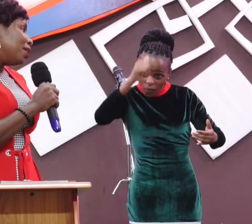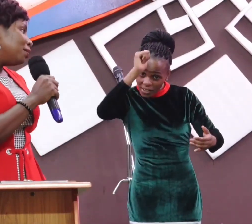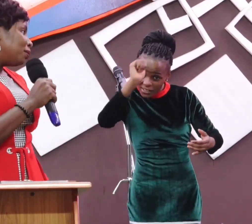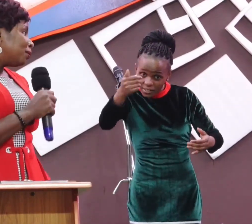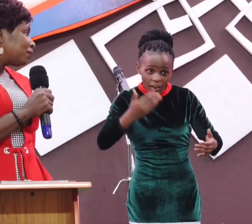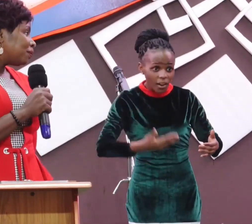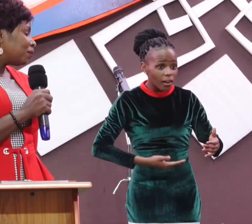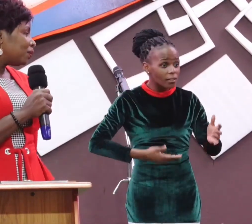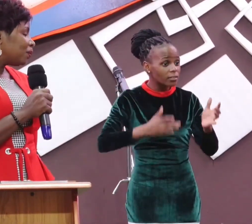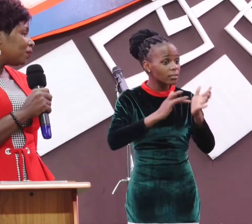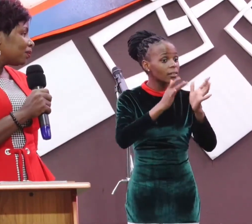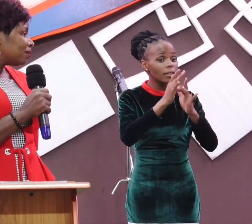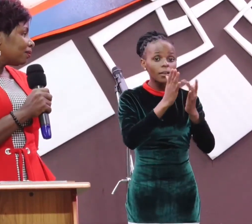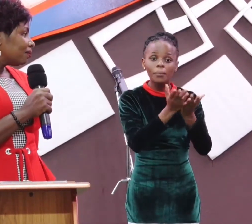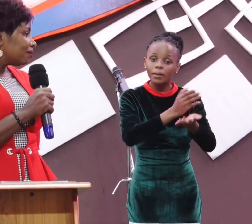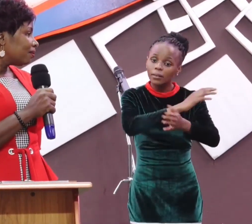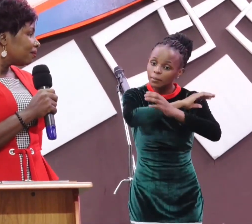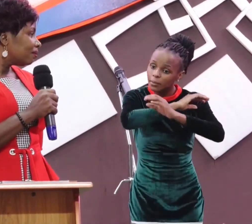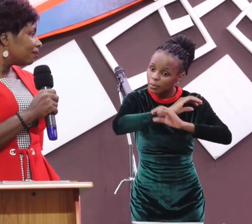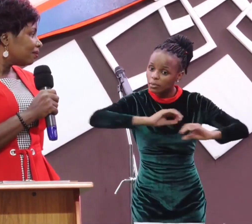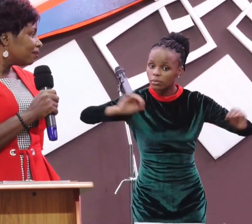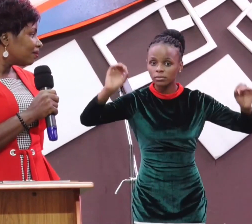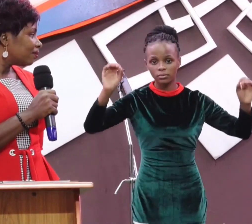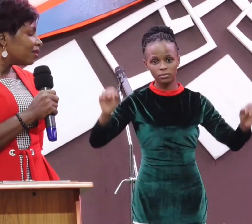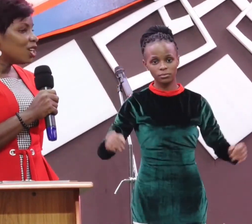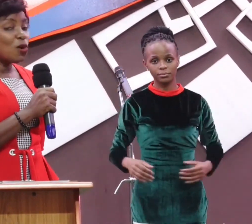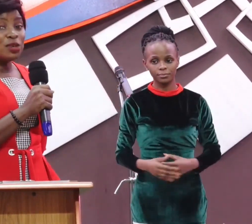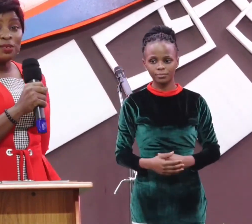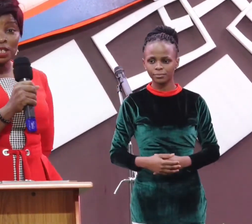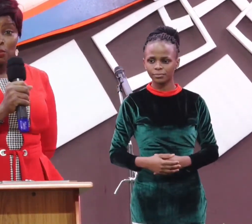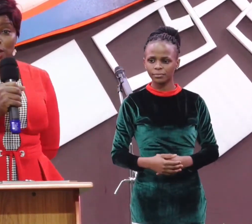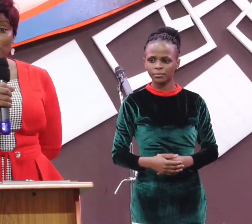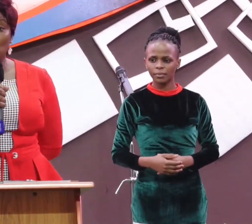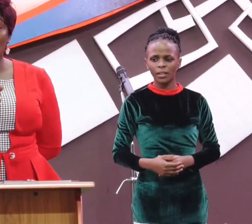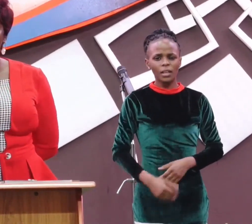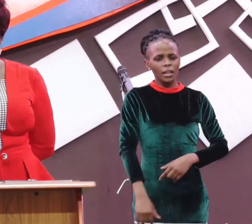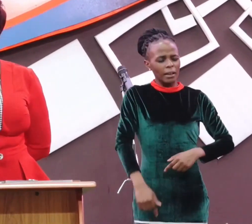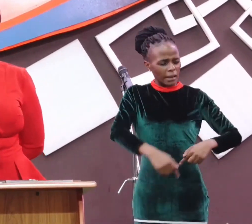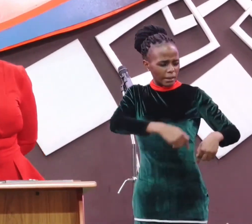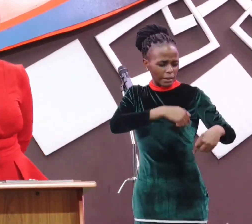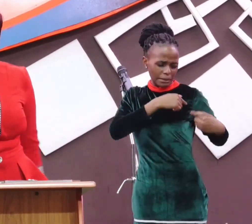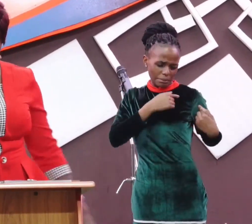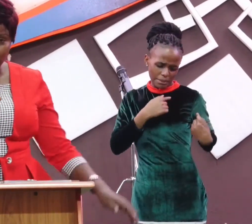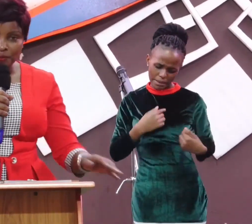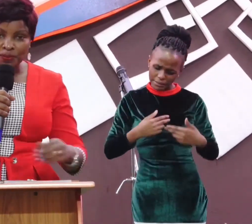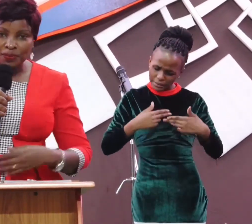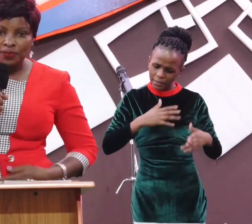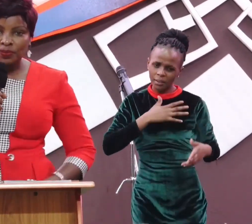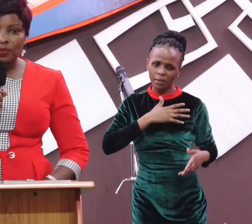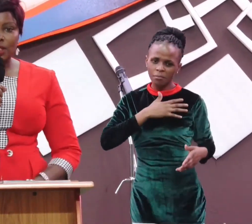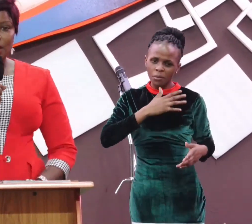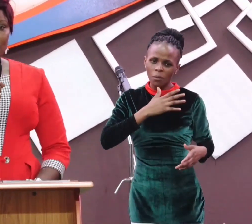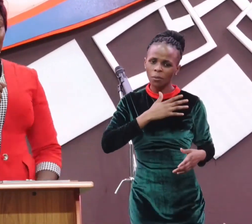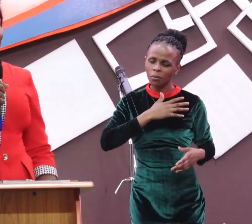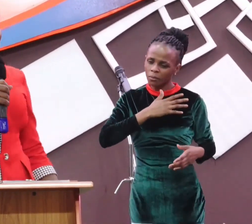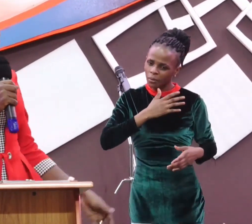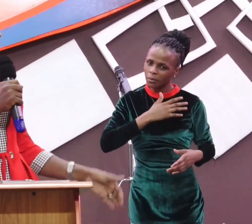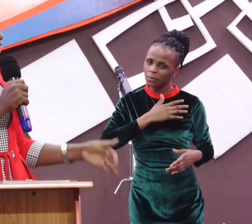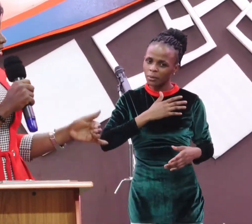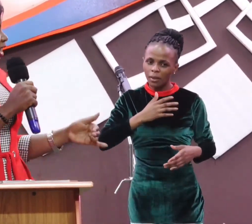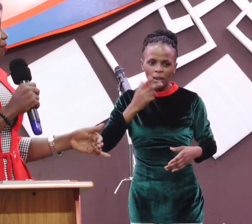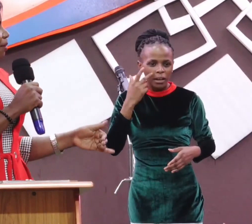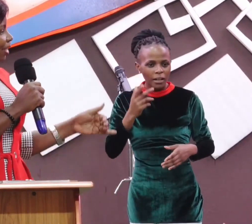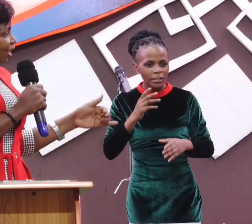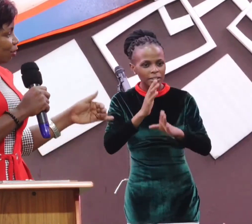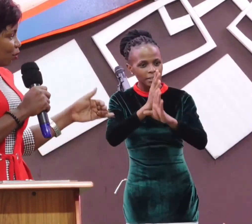And Miss Sarah had never had a Bible. Omutima ne gutandika okunkuba. And my heart started to whine. Nga